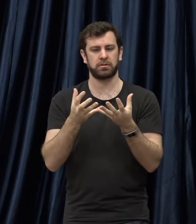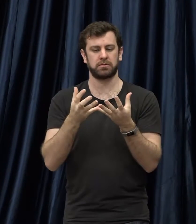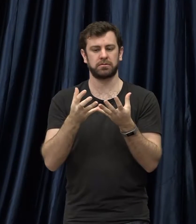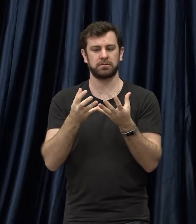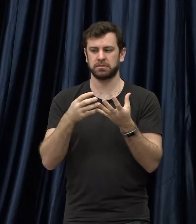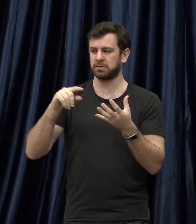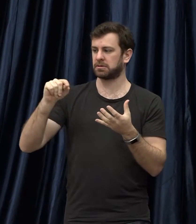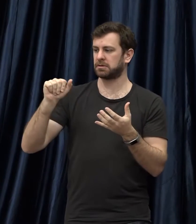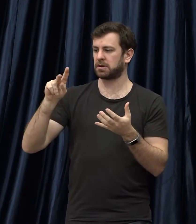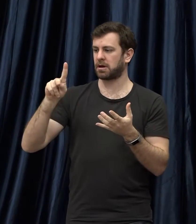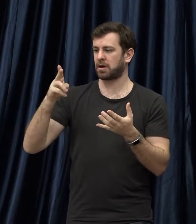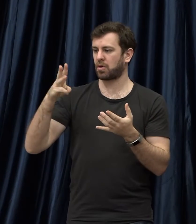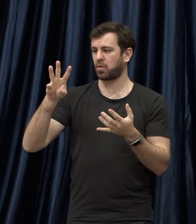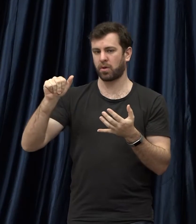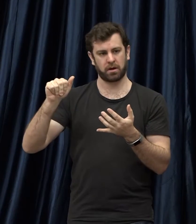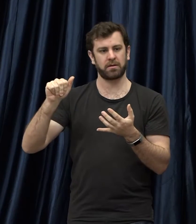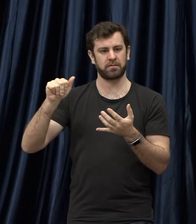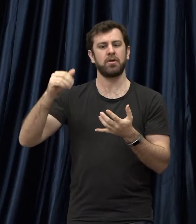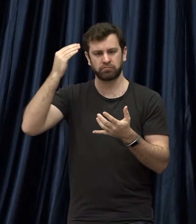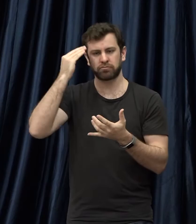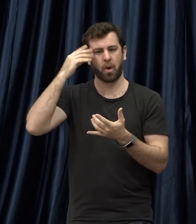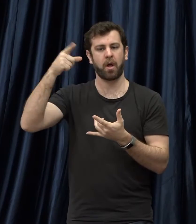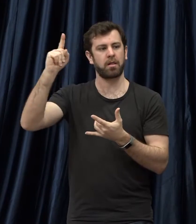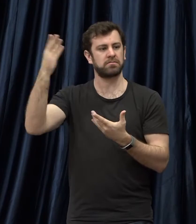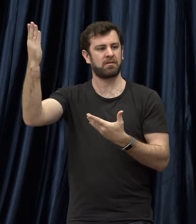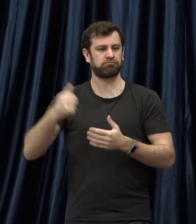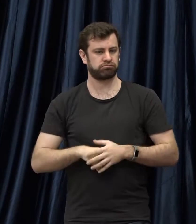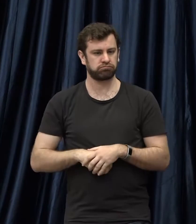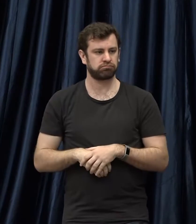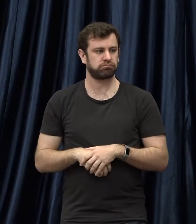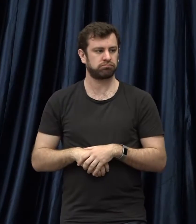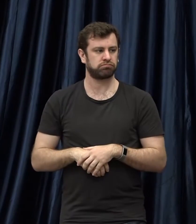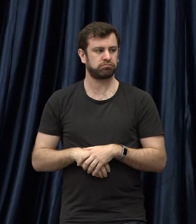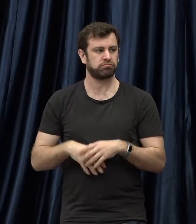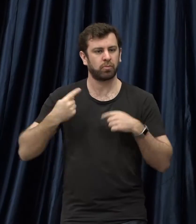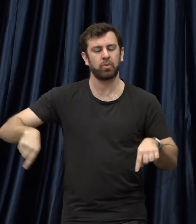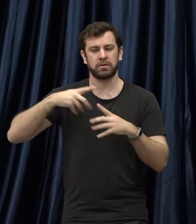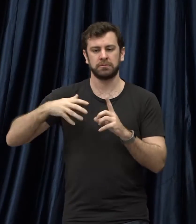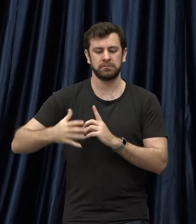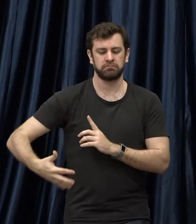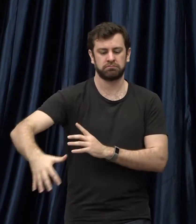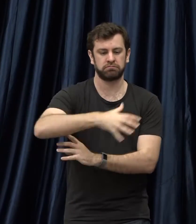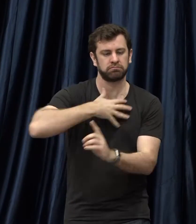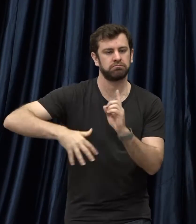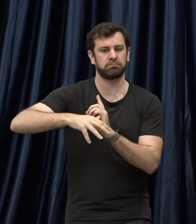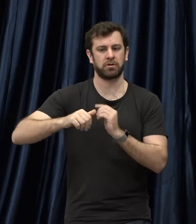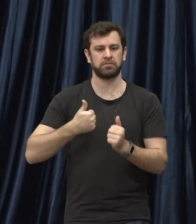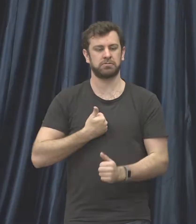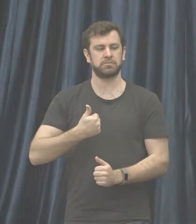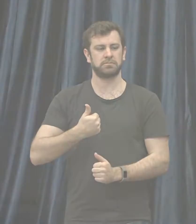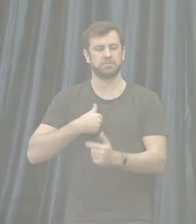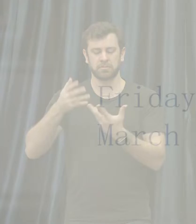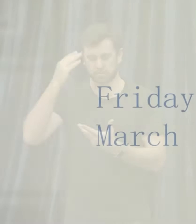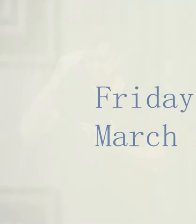taqwa. That is the consciousness of Allah. And that we surround ourselves with this consciousness, that